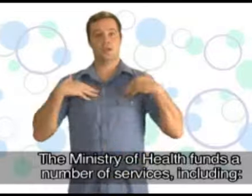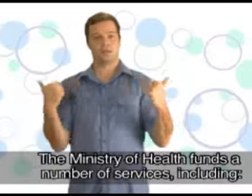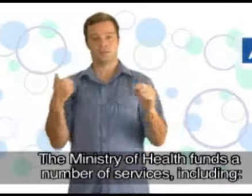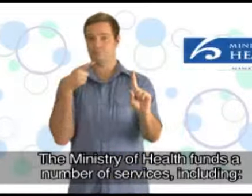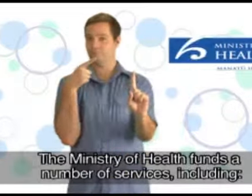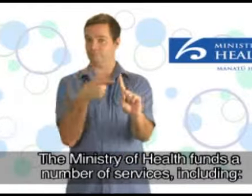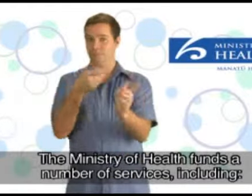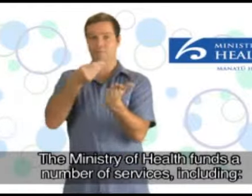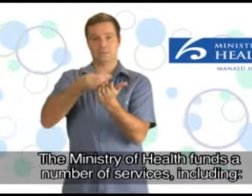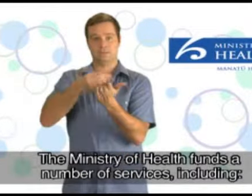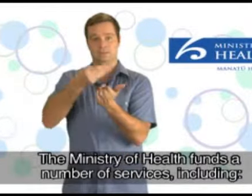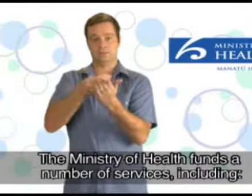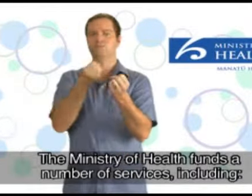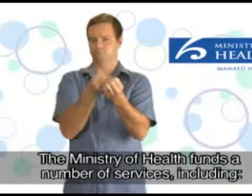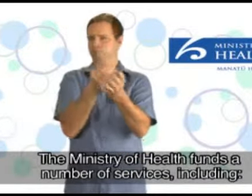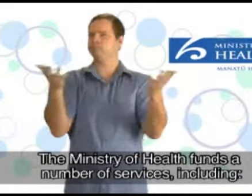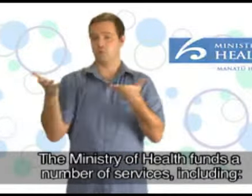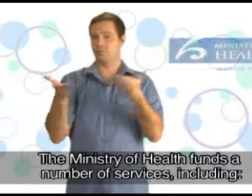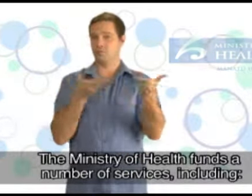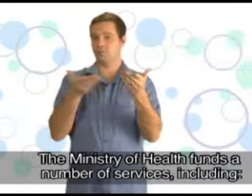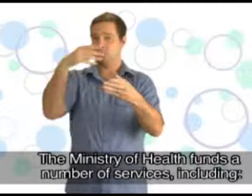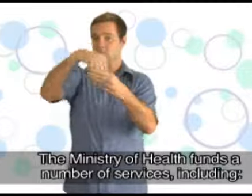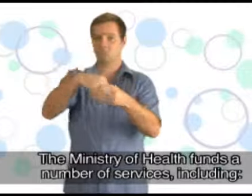The Ministry of Health funds a number of services including